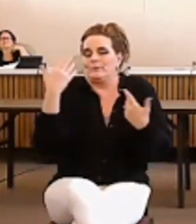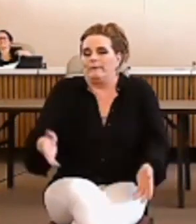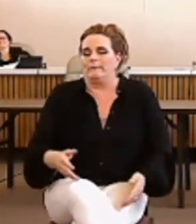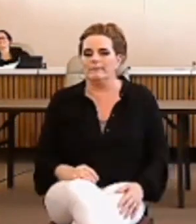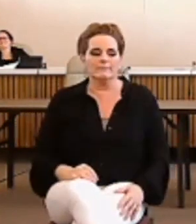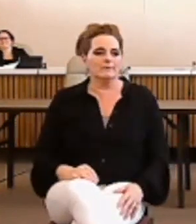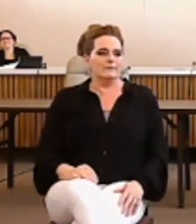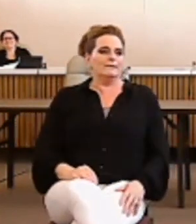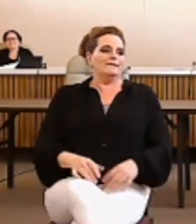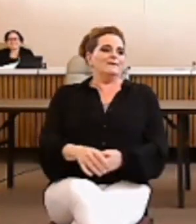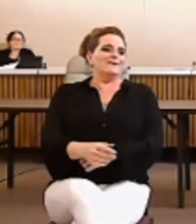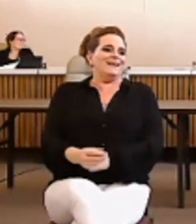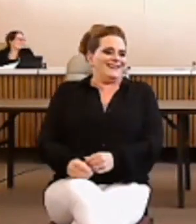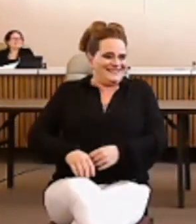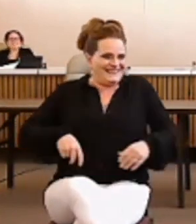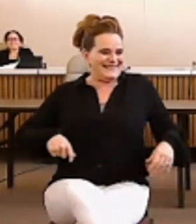Me too.